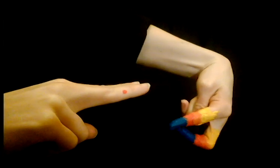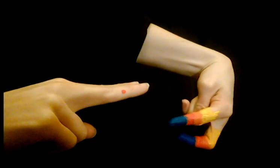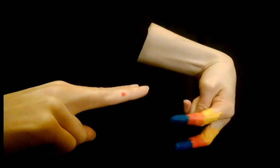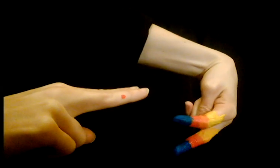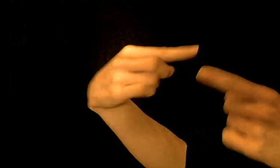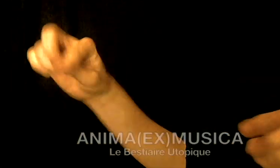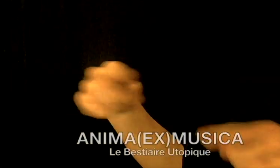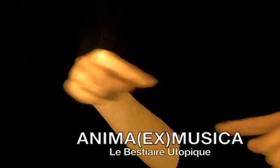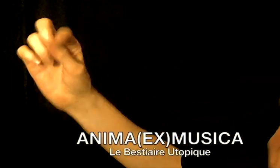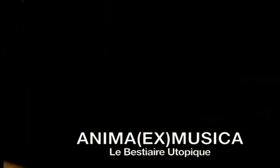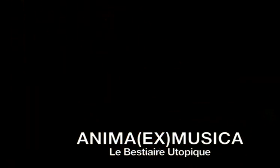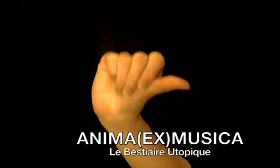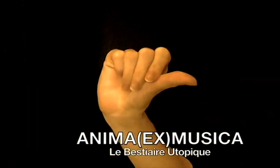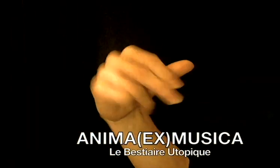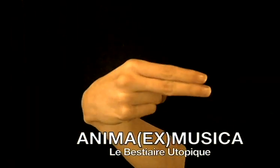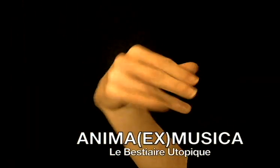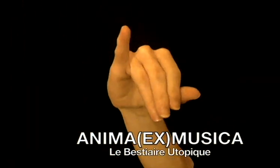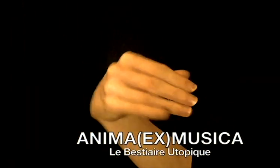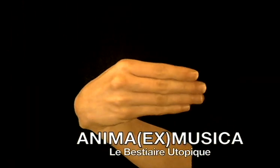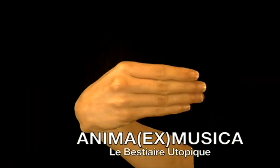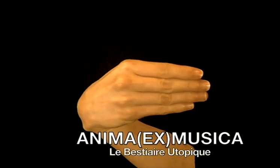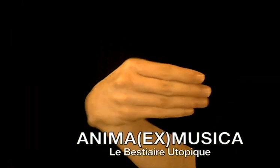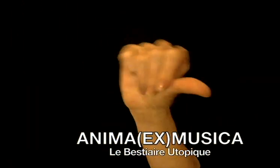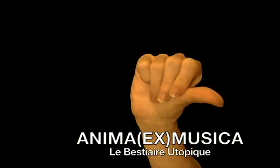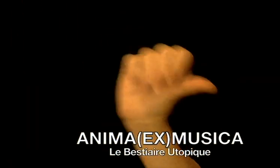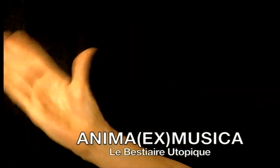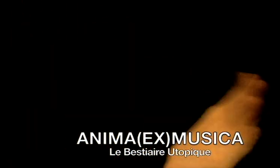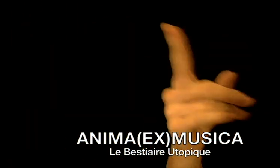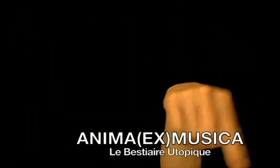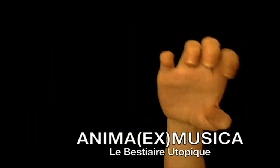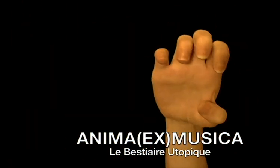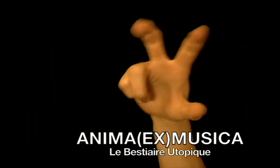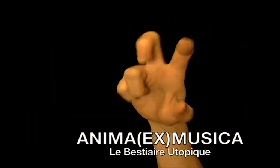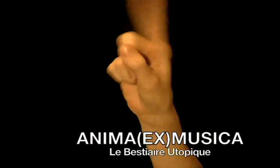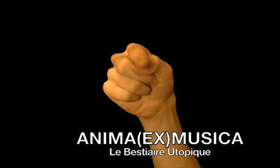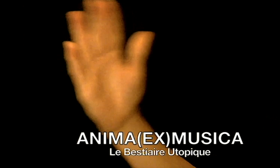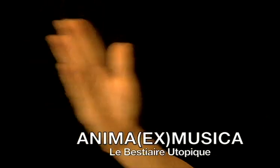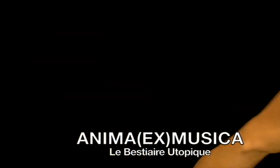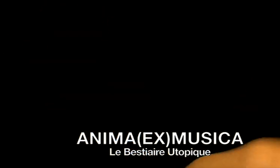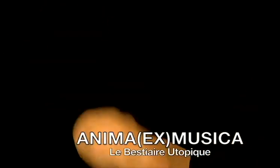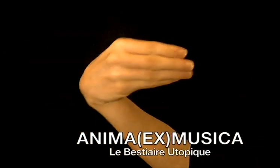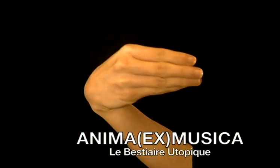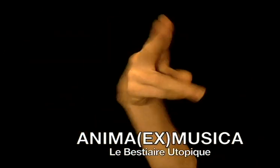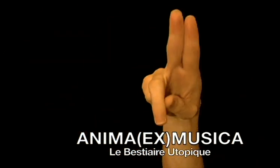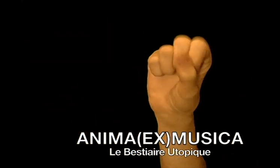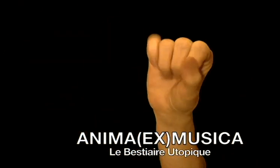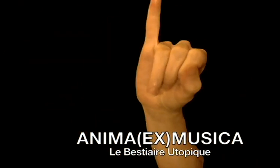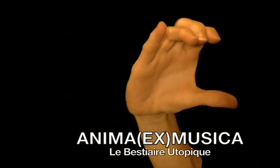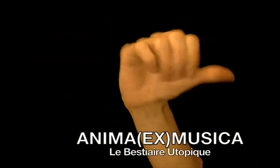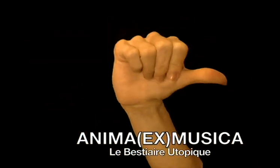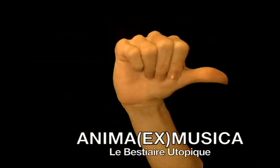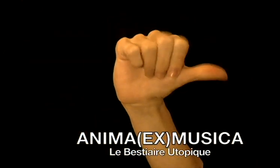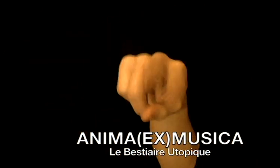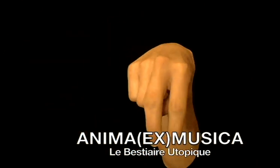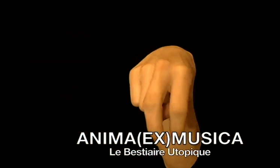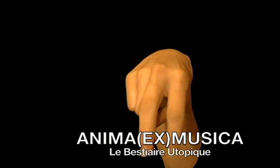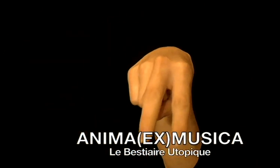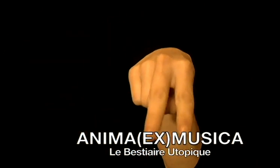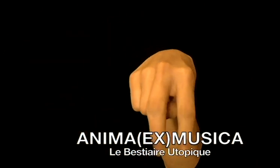and in all my photos you never seen a smile But now I'm the best that ever did it, the greatest female rapper and they all must admit it To all the haters,